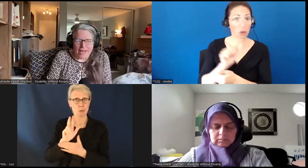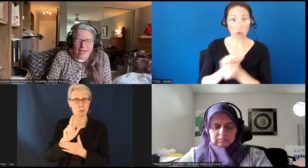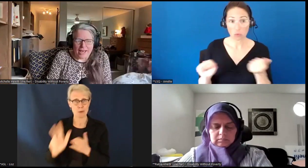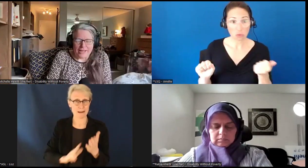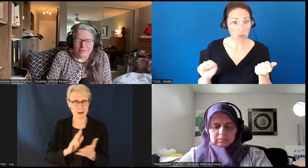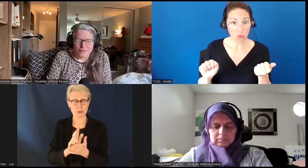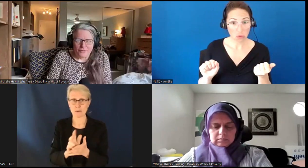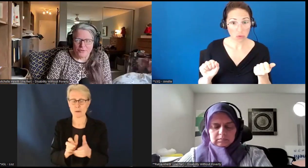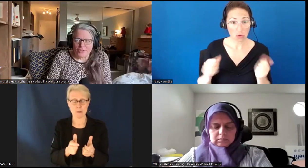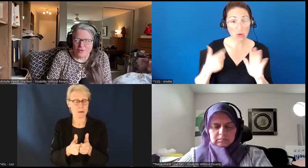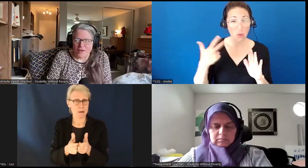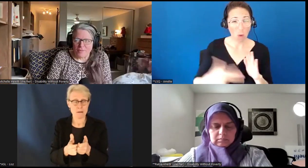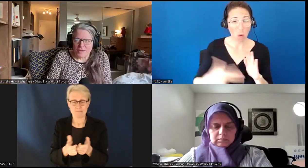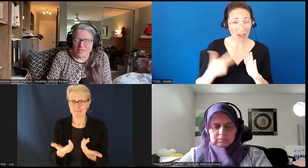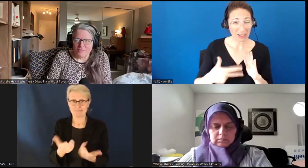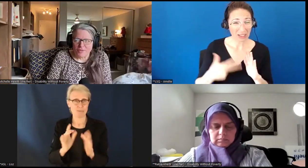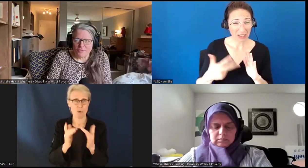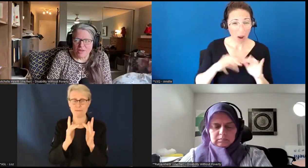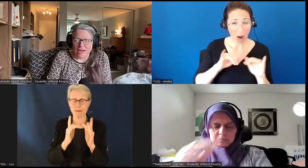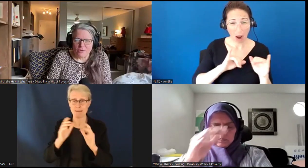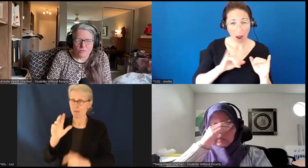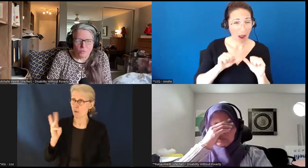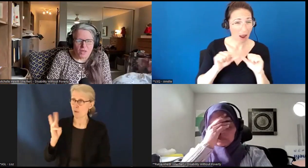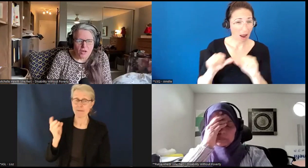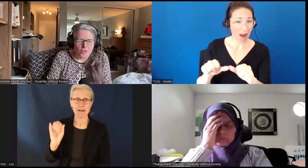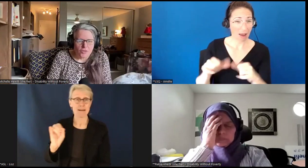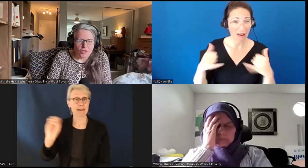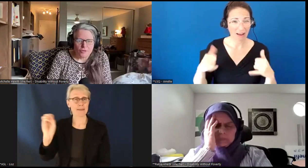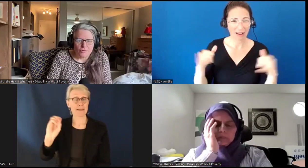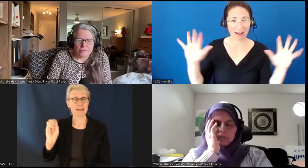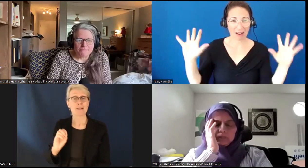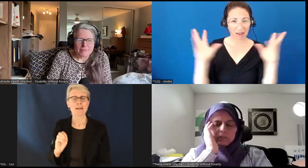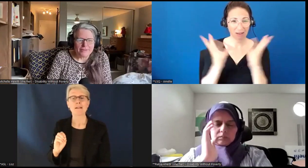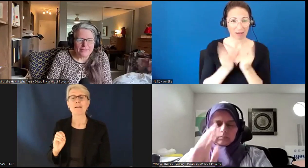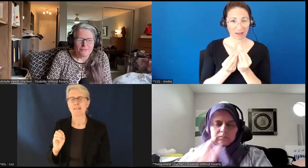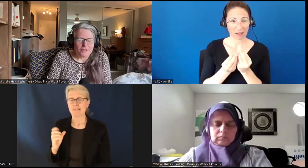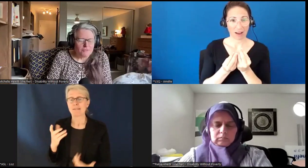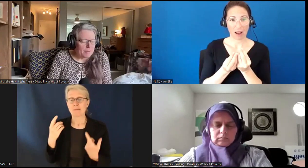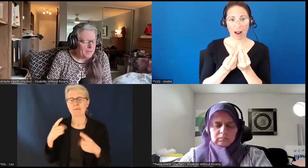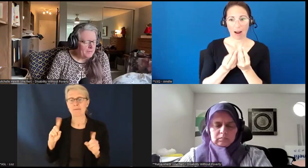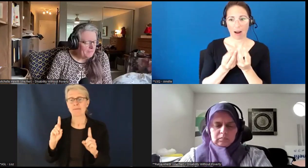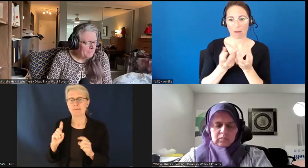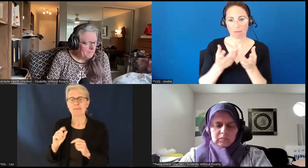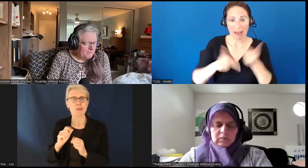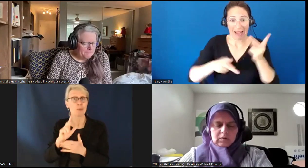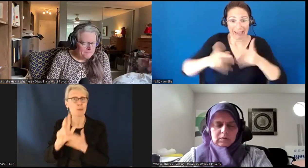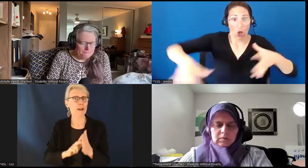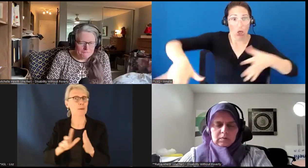Wi-Fi, and for the first 5 minutes of the 3 hours, we got the news. How did it feel, Rabia?